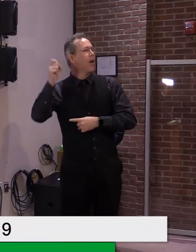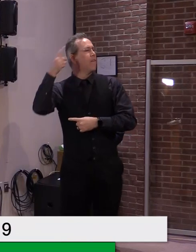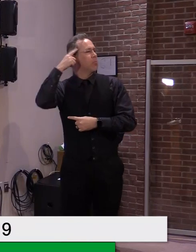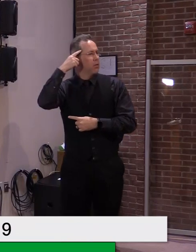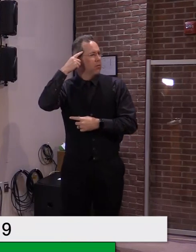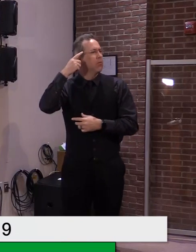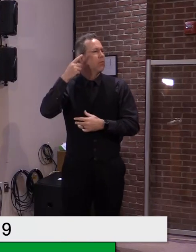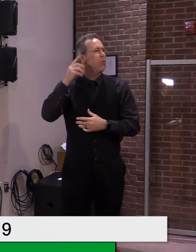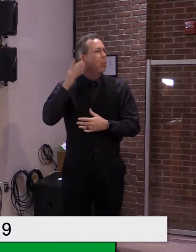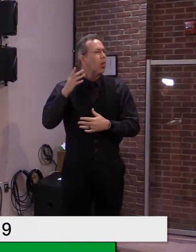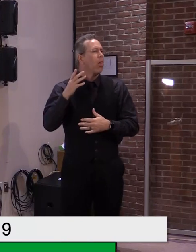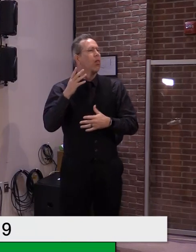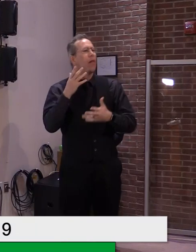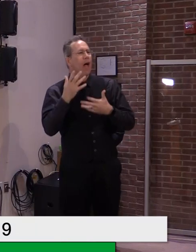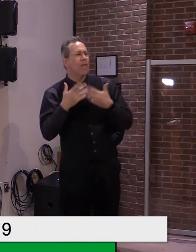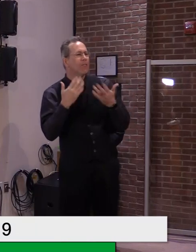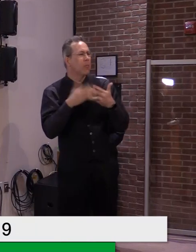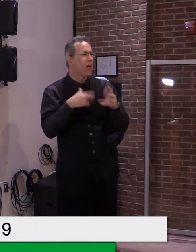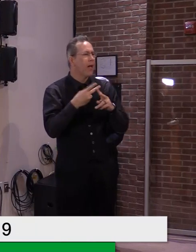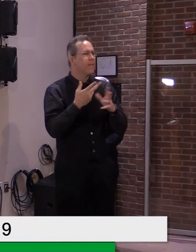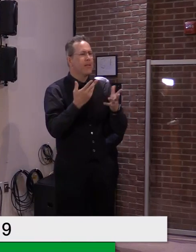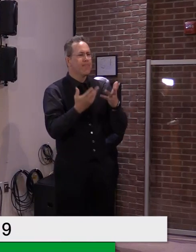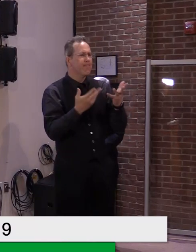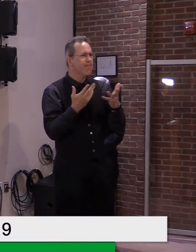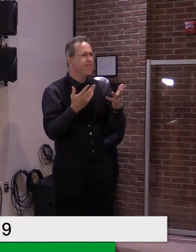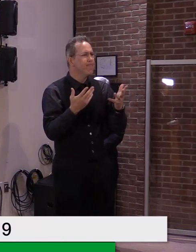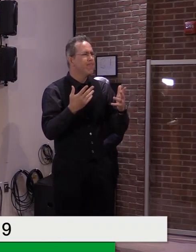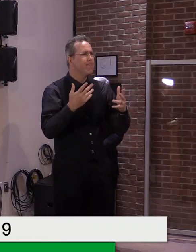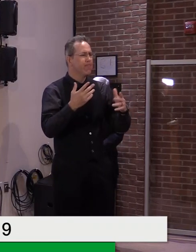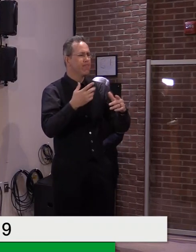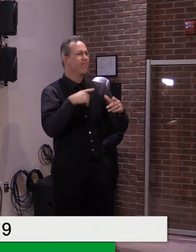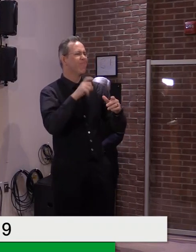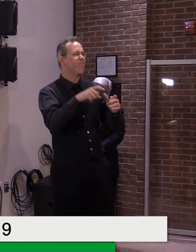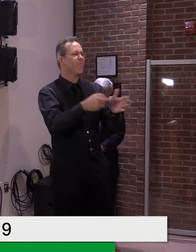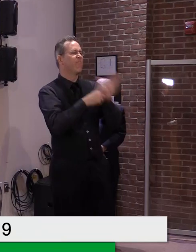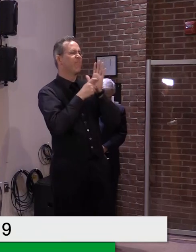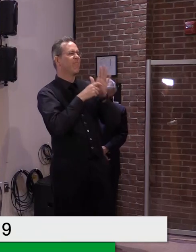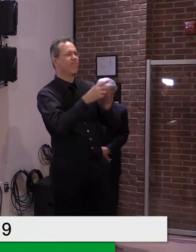provision for having a vaccine passport of some sort.